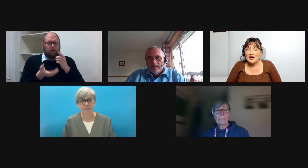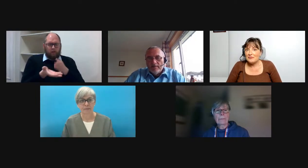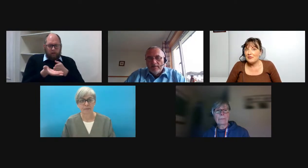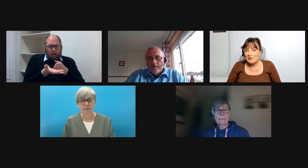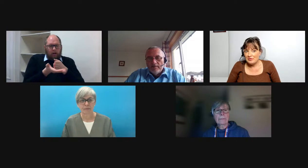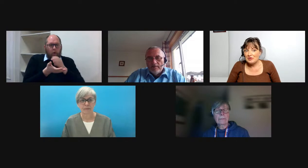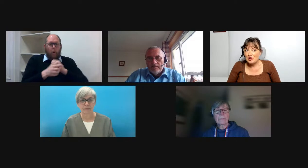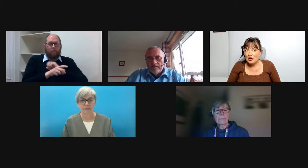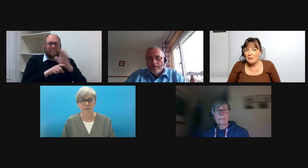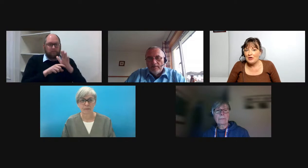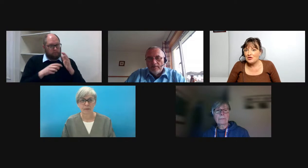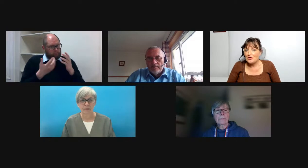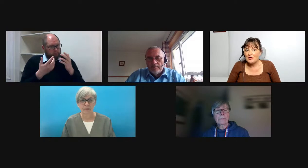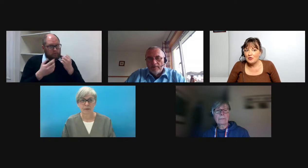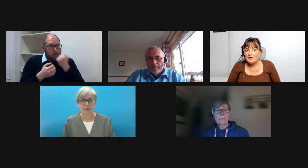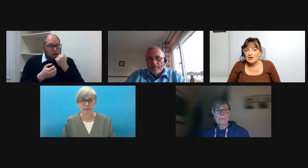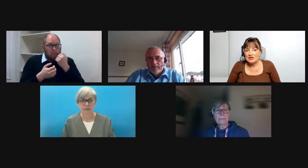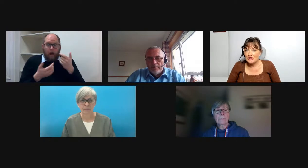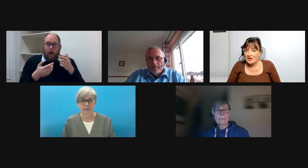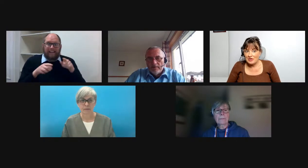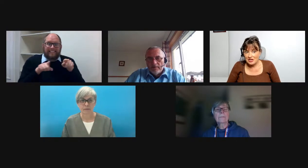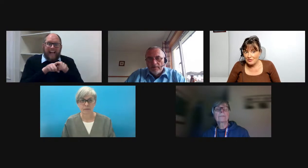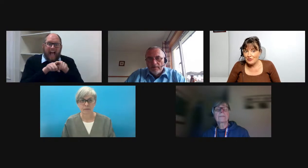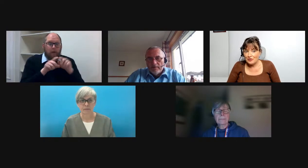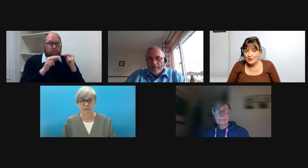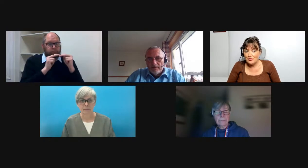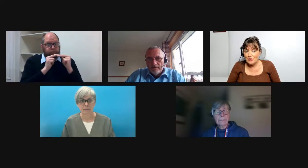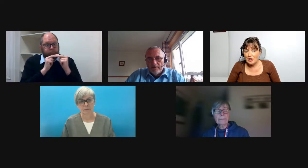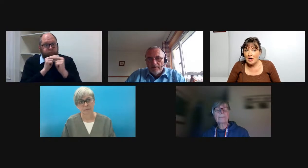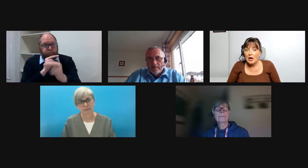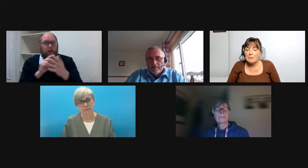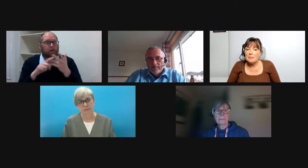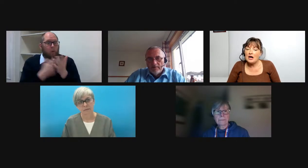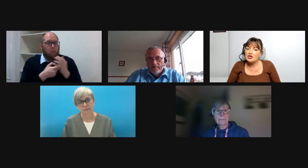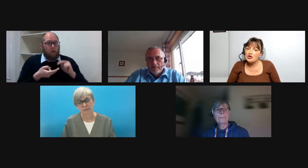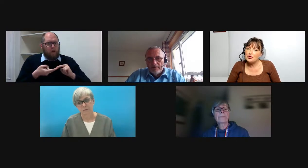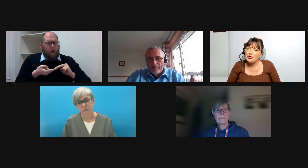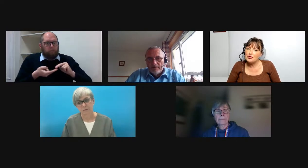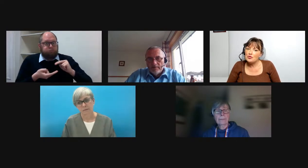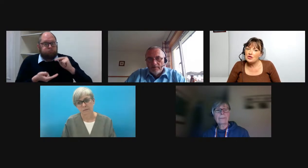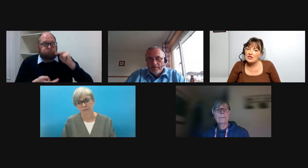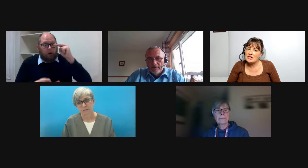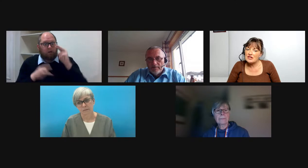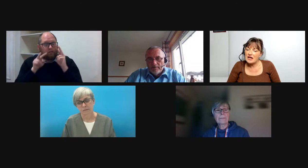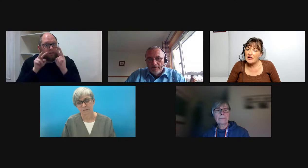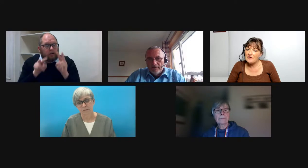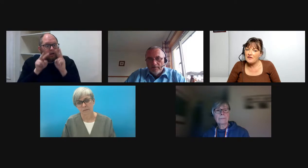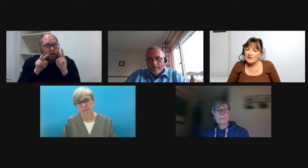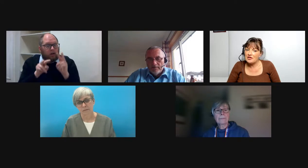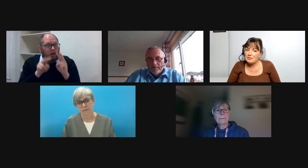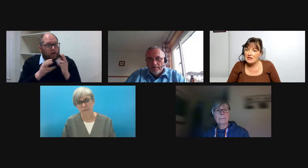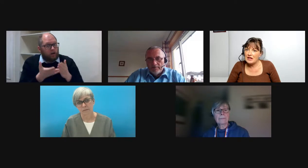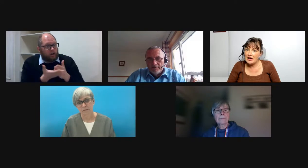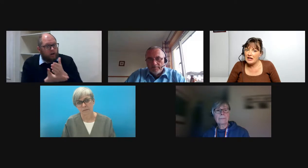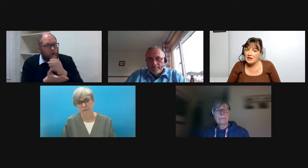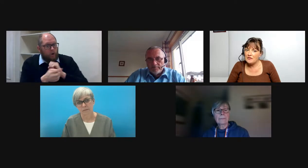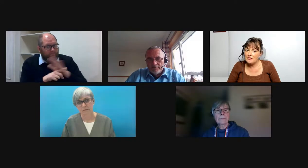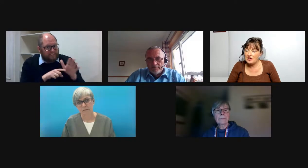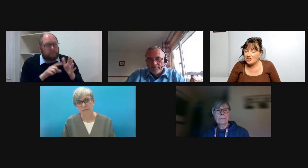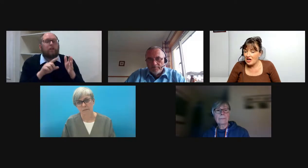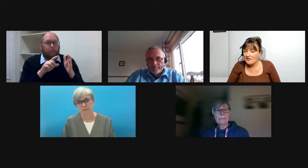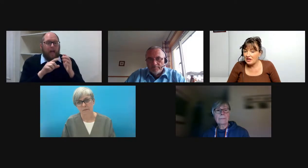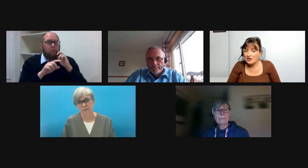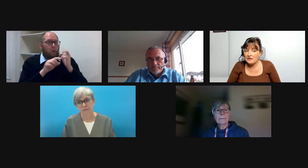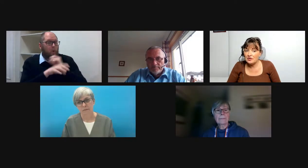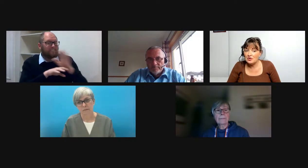You know, we're talking about sort of COVID. Now we're still going through it, but do you notice if there's been any,